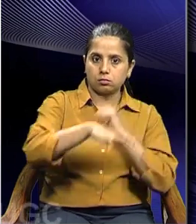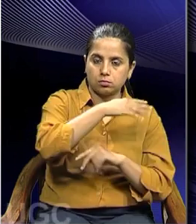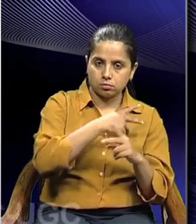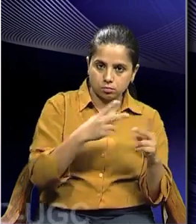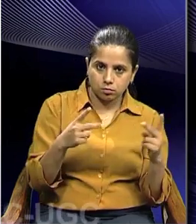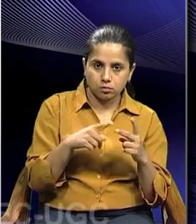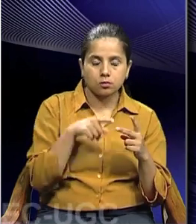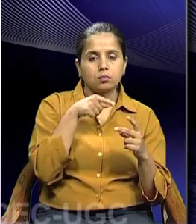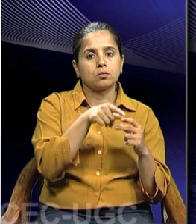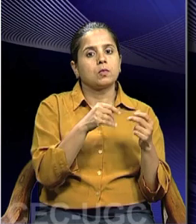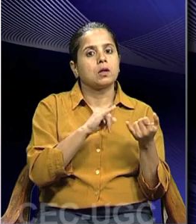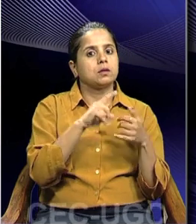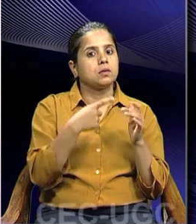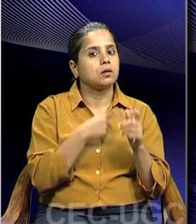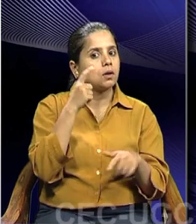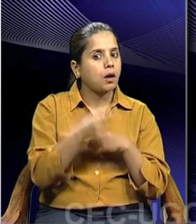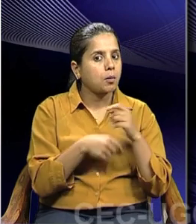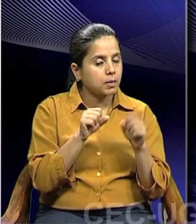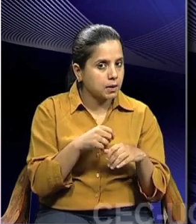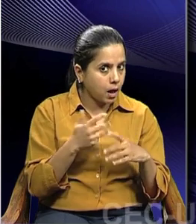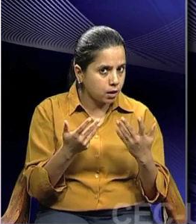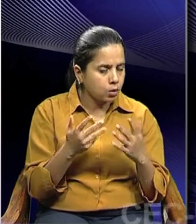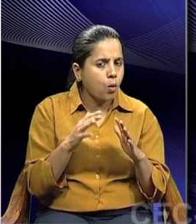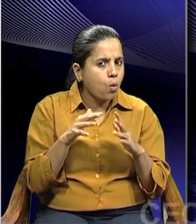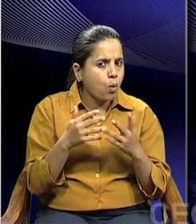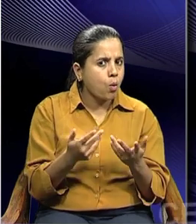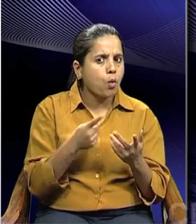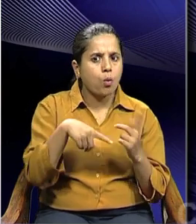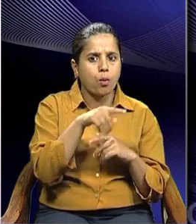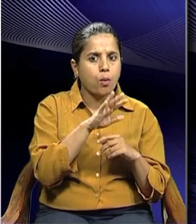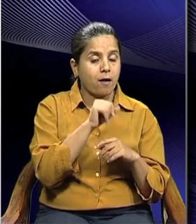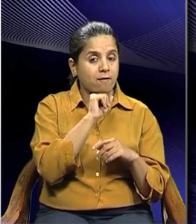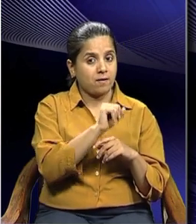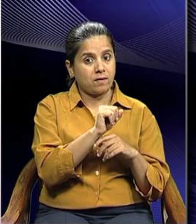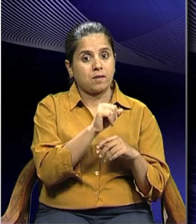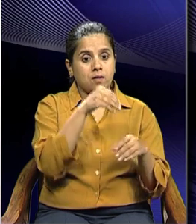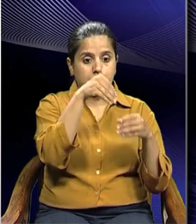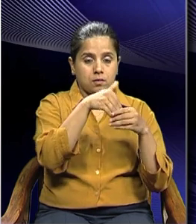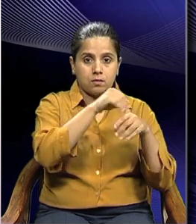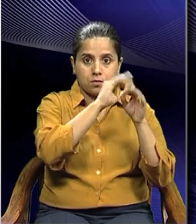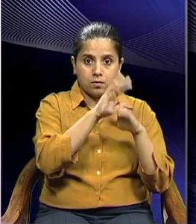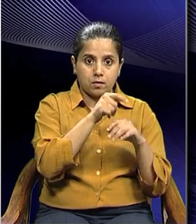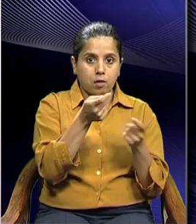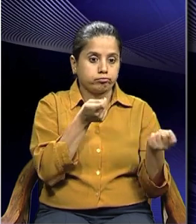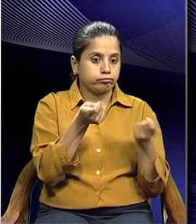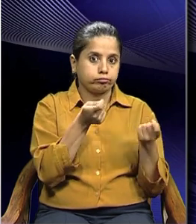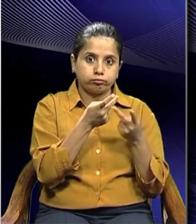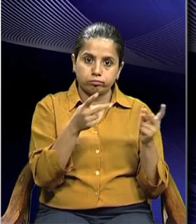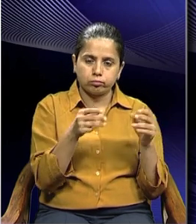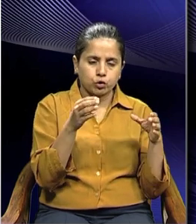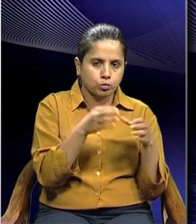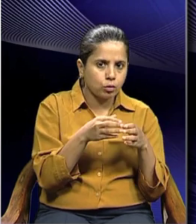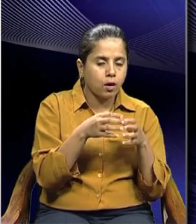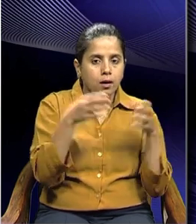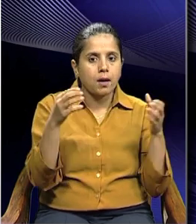whether the sector is corporatized or it has an atomized sector with the dominance of small and